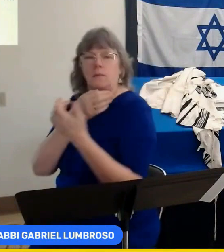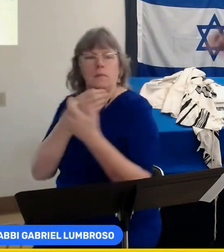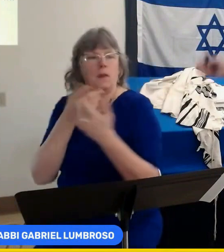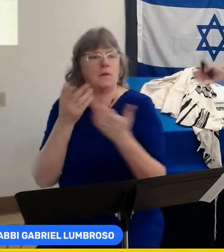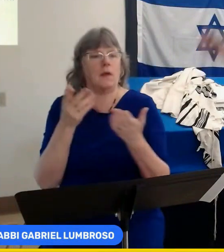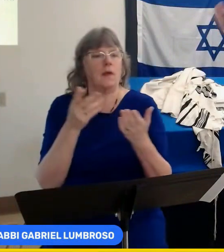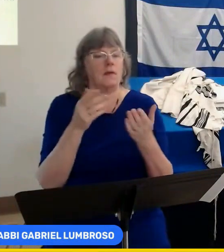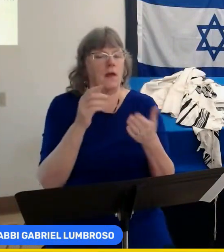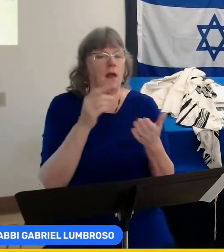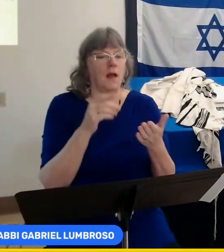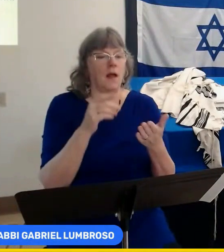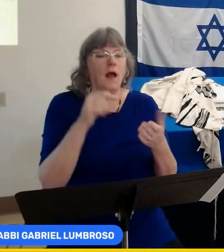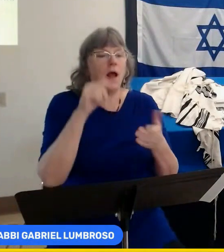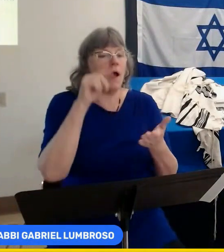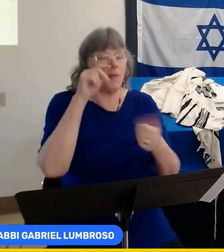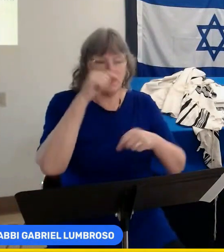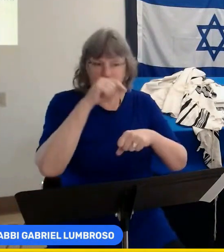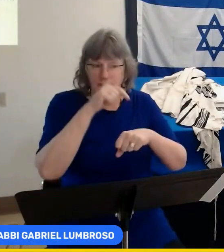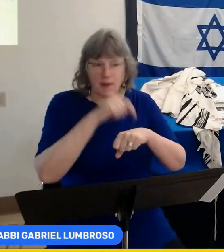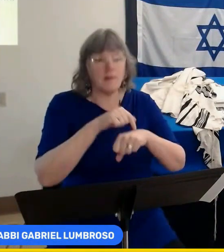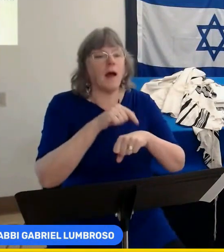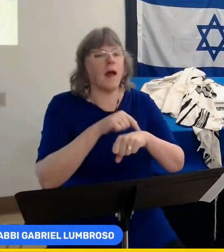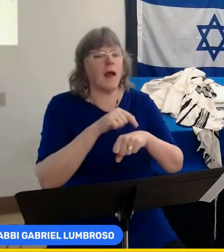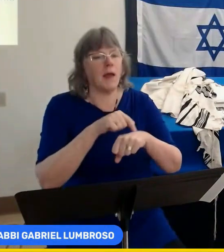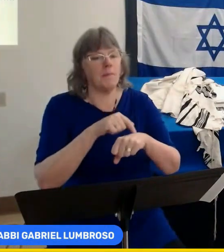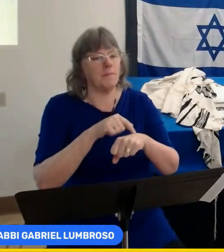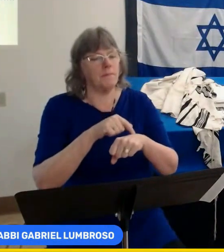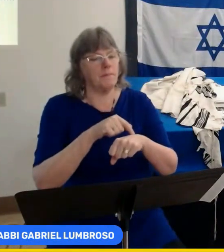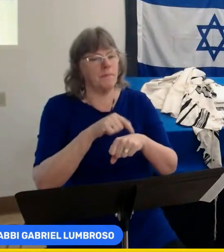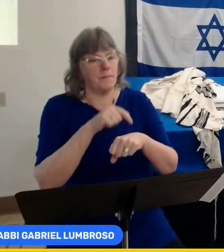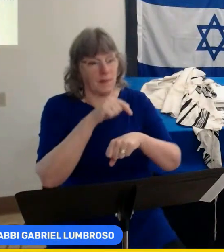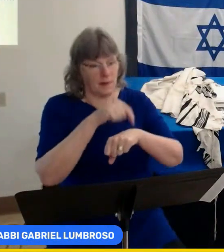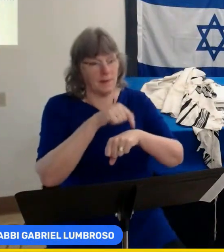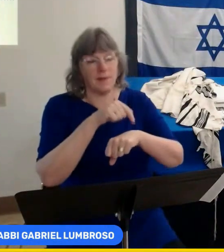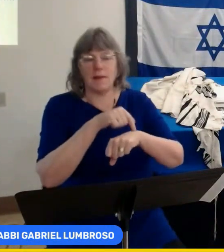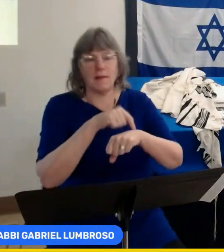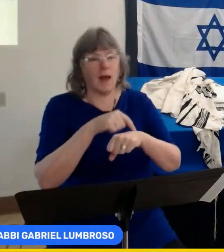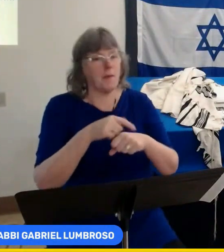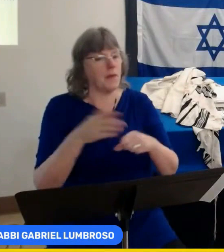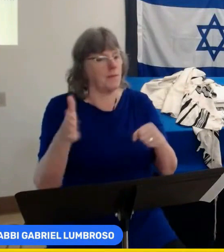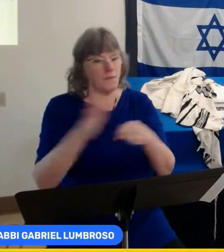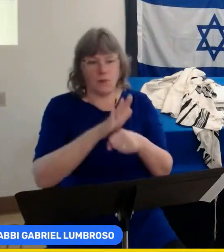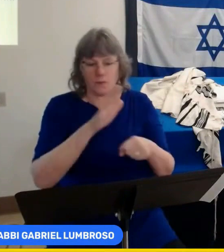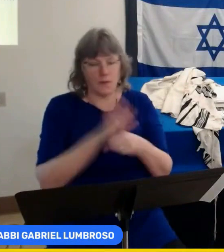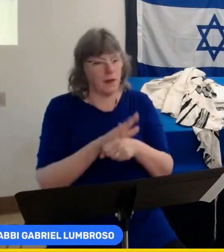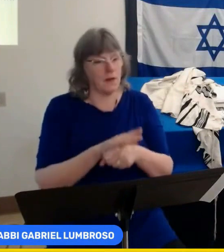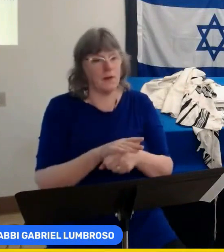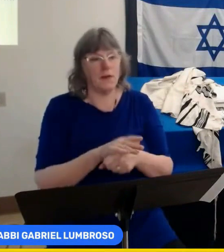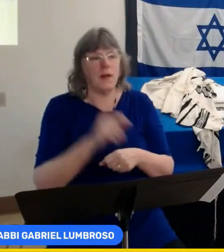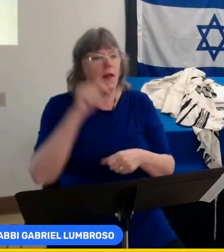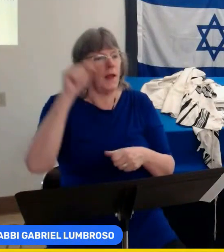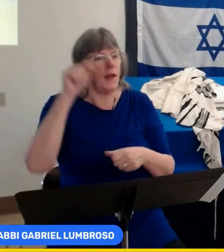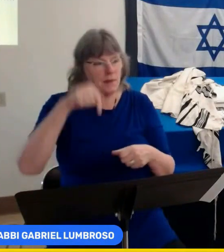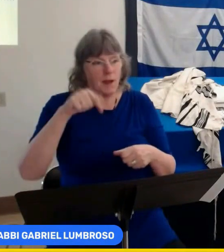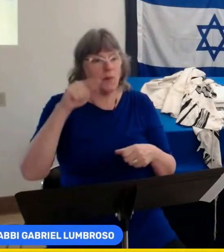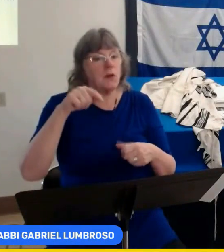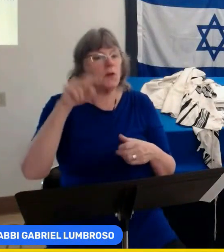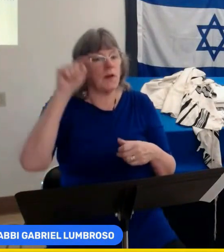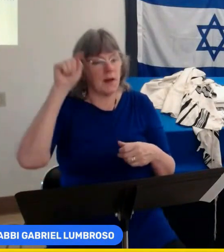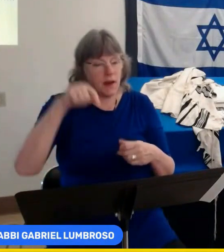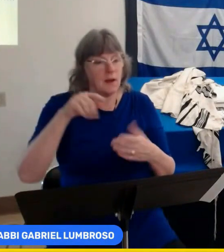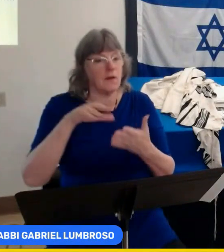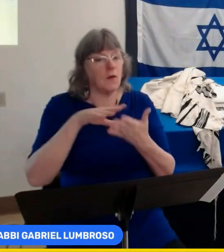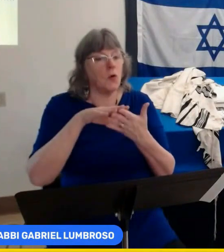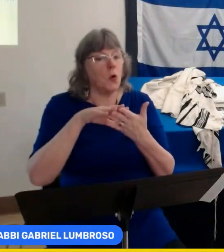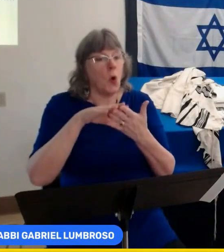kingdom of God is at hand. Repent and believe in the gospel." Again, gospel, good news. What did Yeshua mean? I hope I wrote it down. I kind of